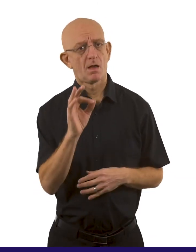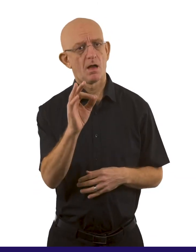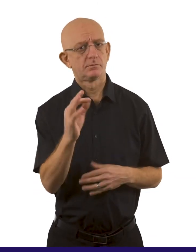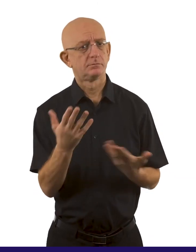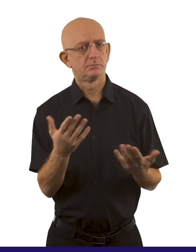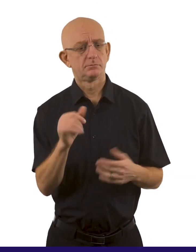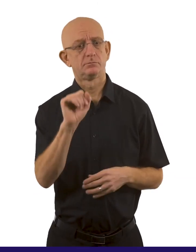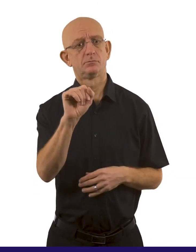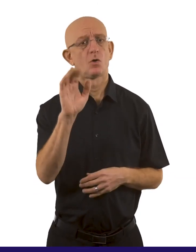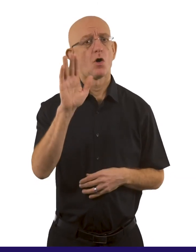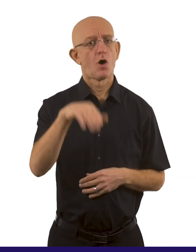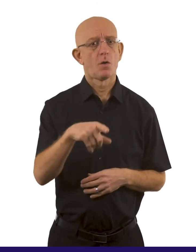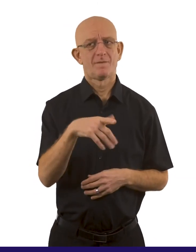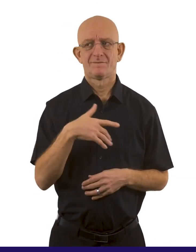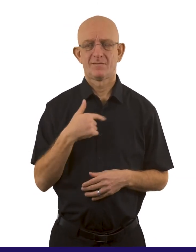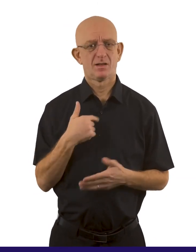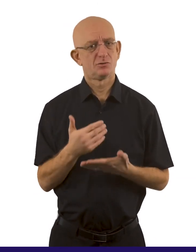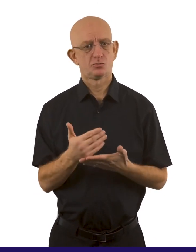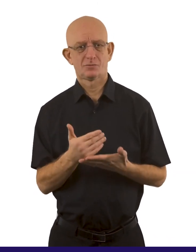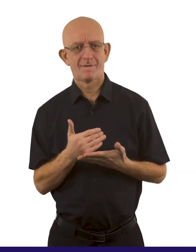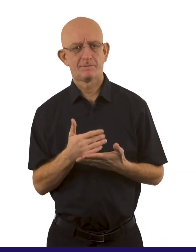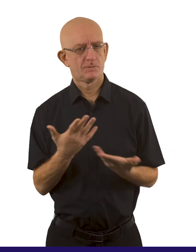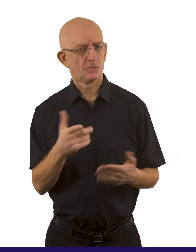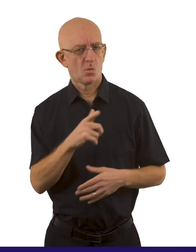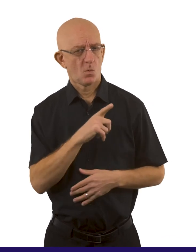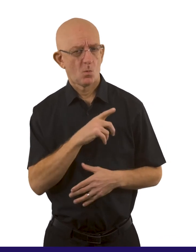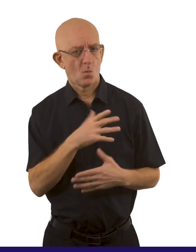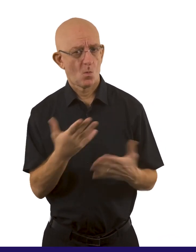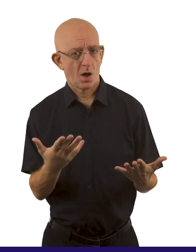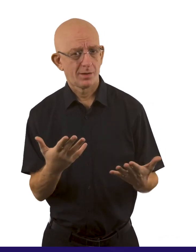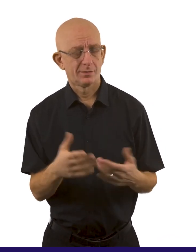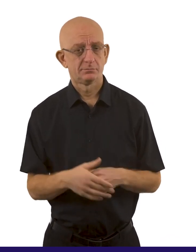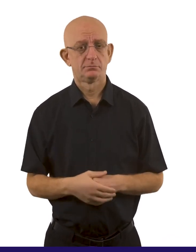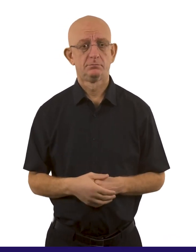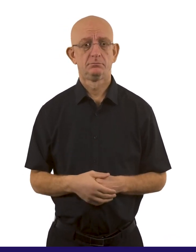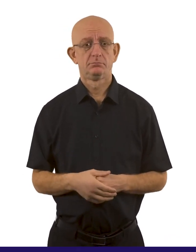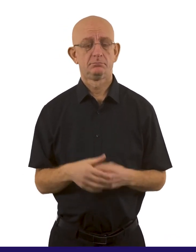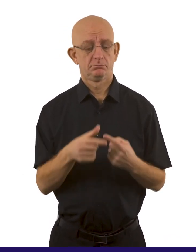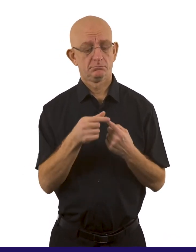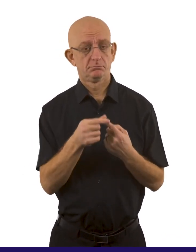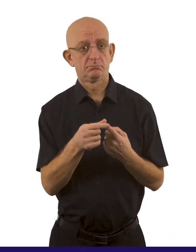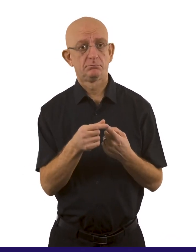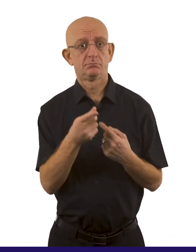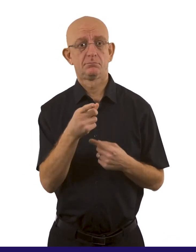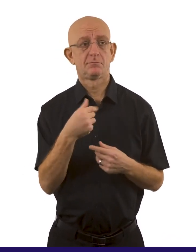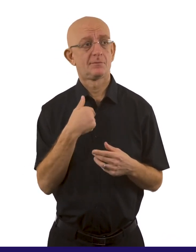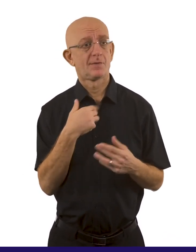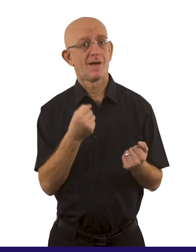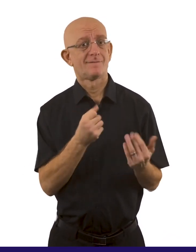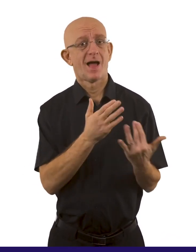Question 36. Why do you feel unsafe in your home? Lack of access in home.